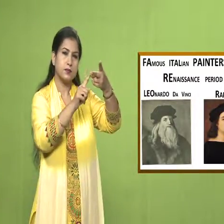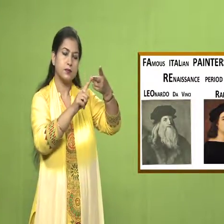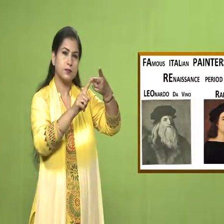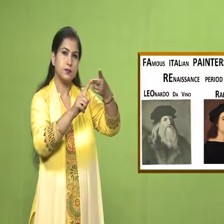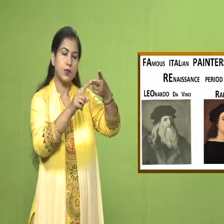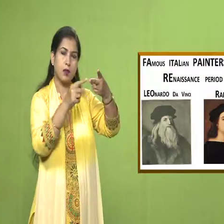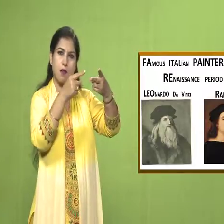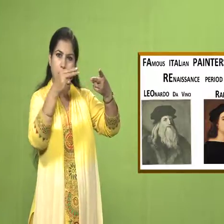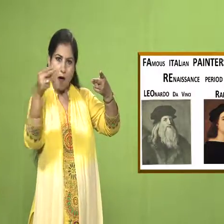Michelangelo,